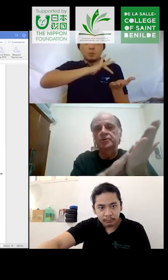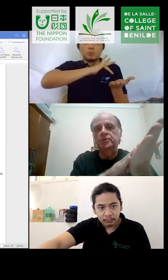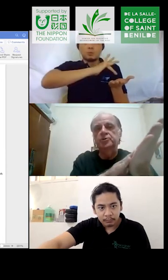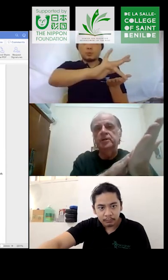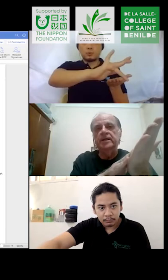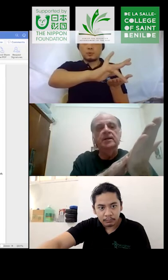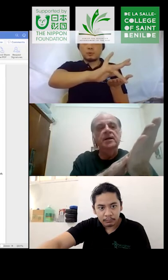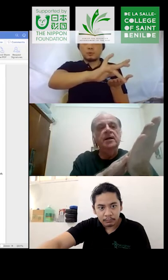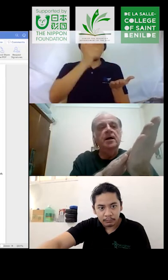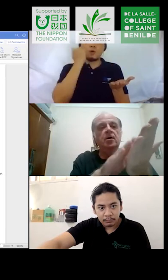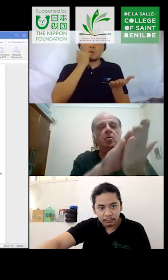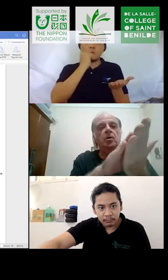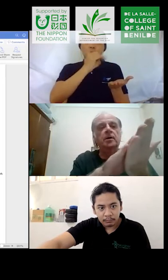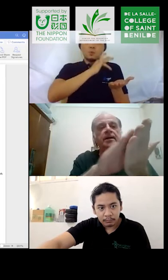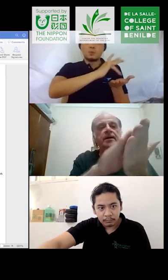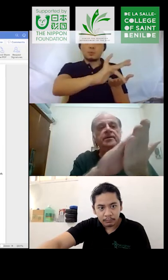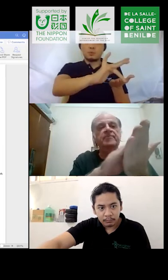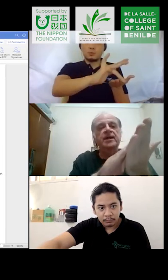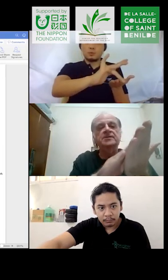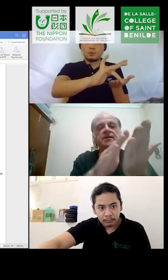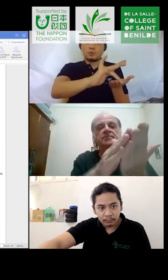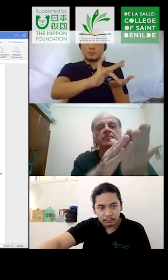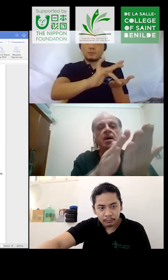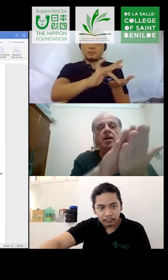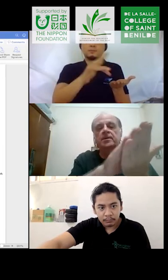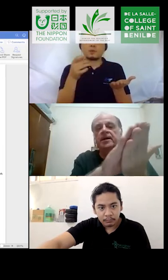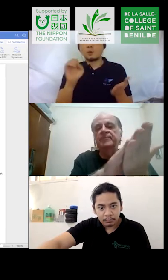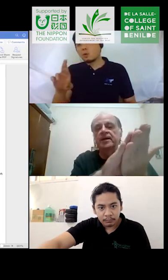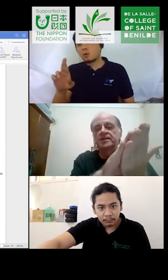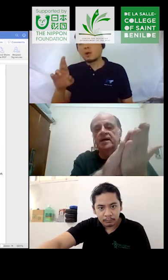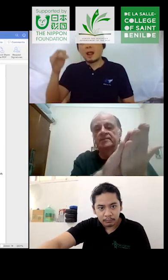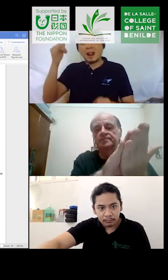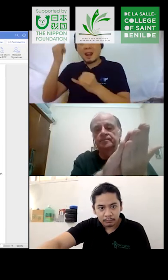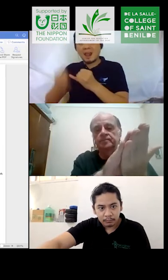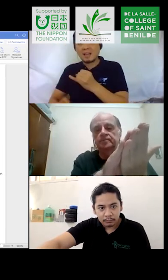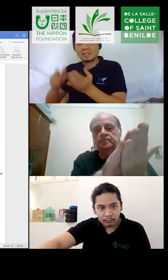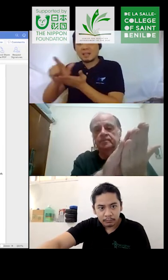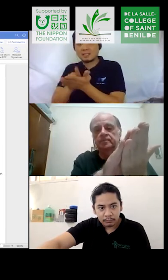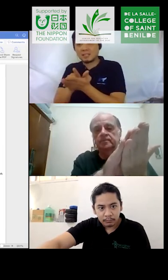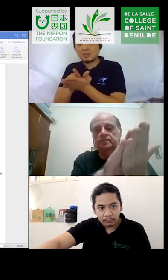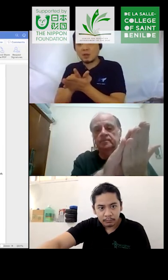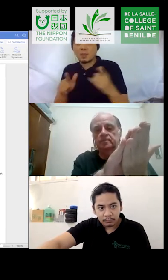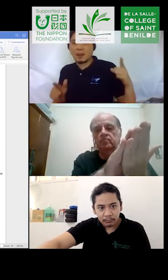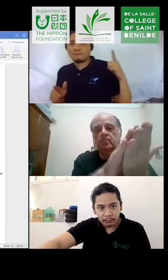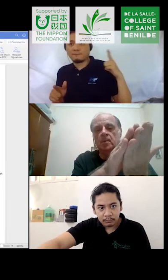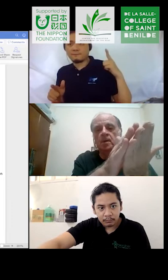pretty much usually, or the end of the lesson on the left-hand side.